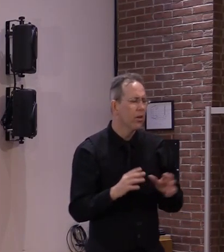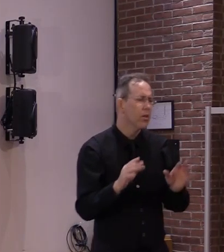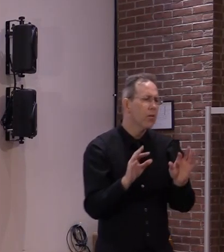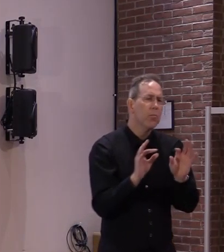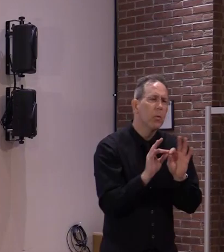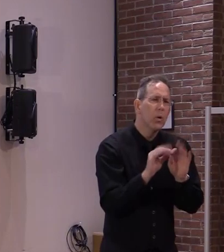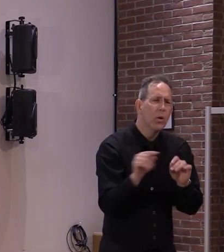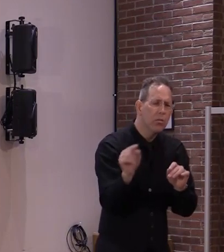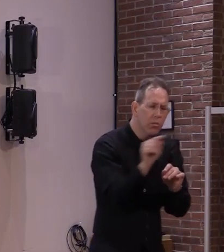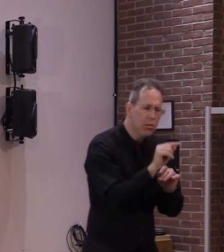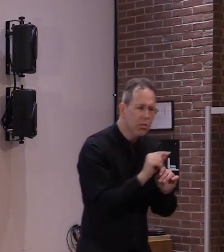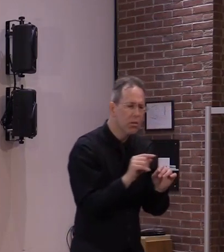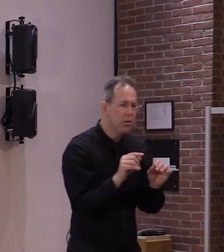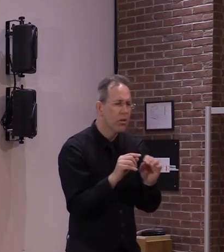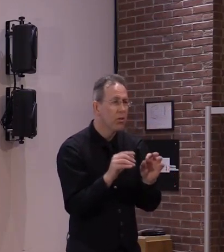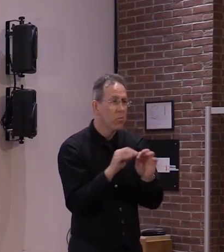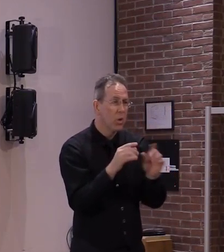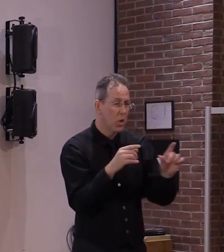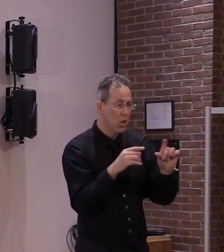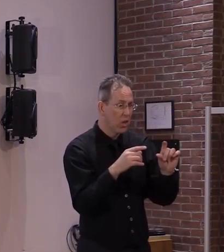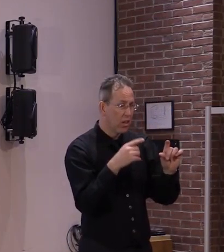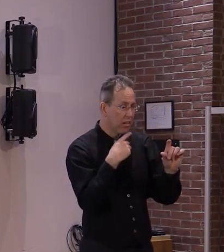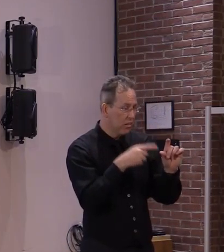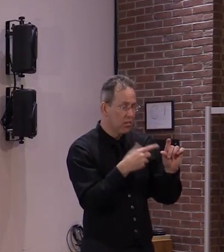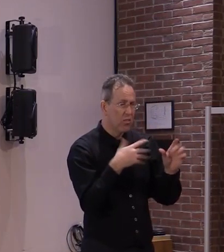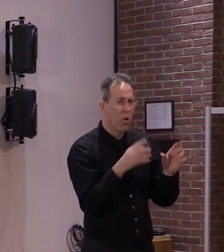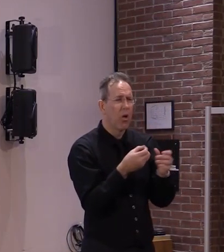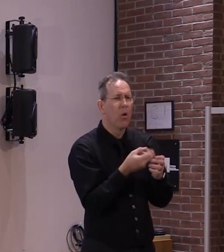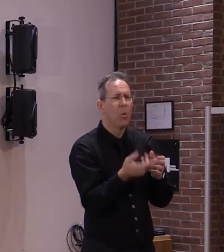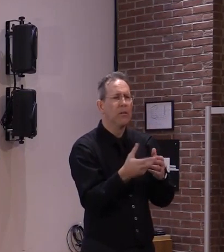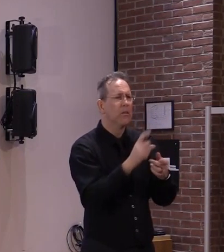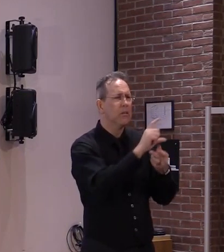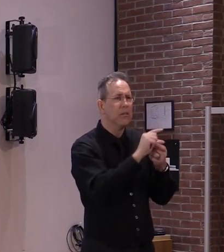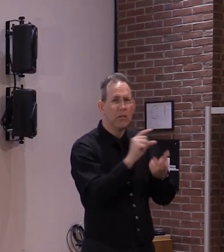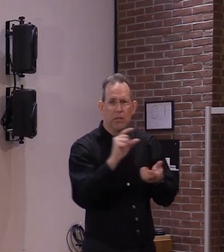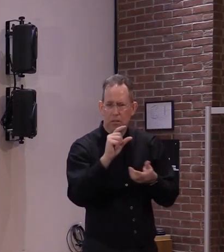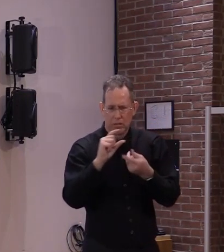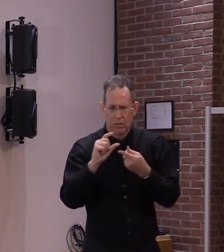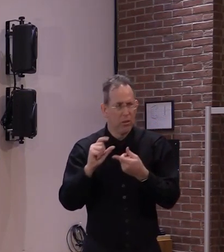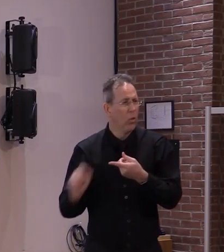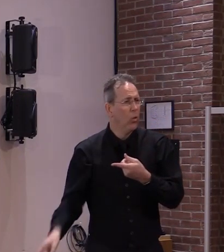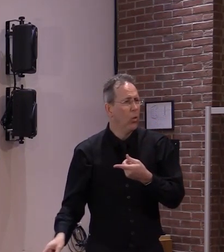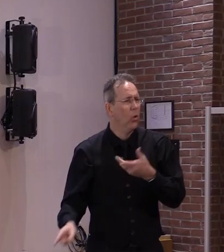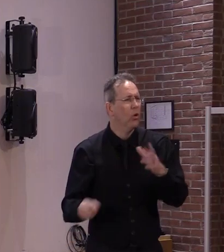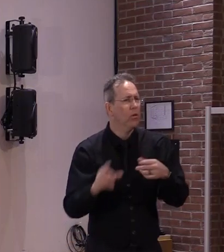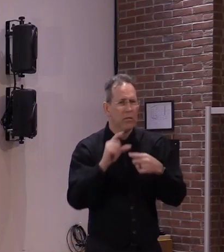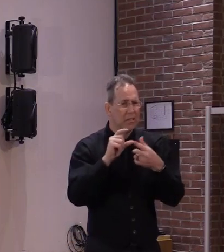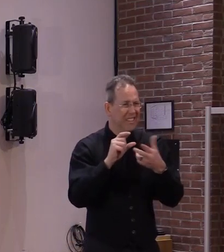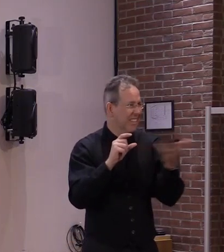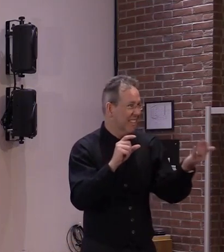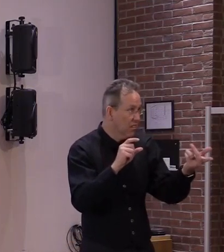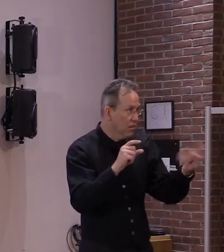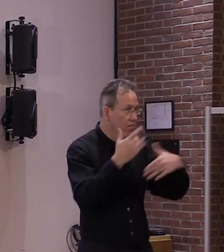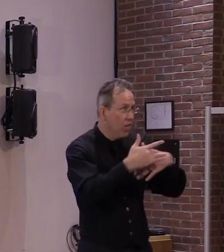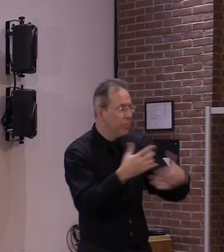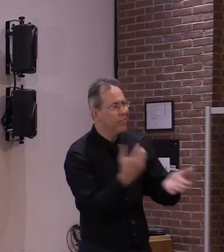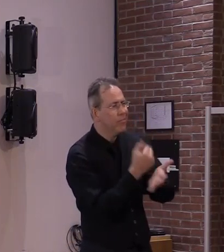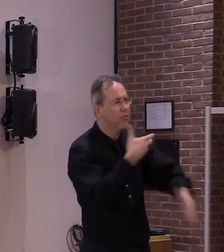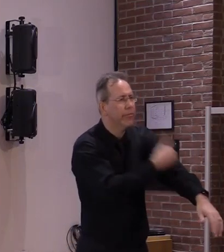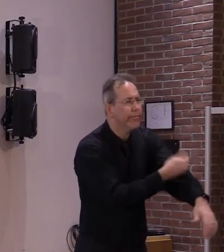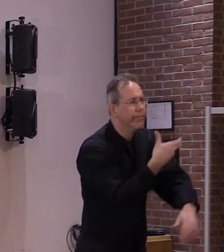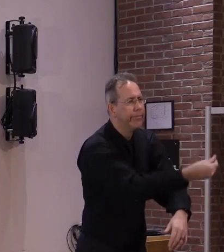I understand what you're saying, Mike. Did some people cut the line? Yes. Did some people may have facilitated that?